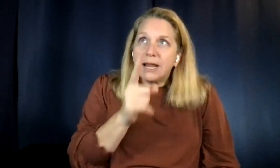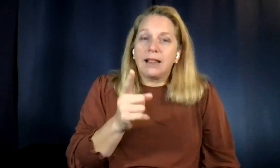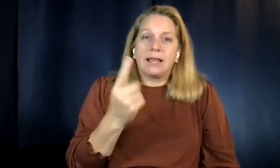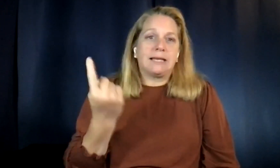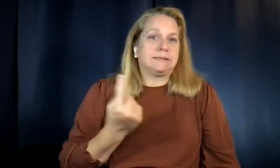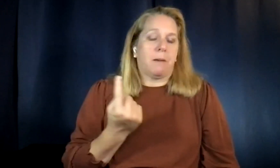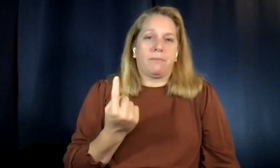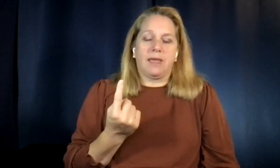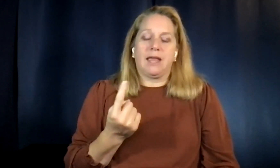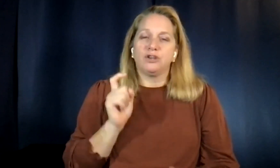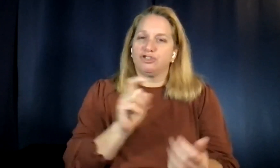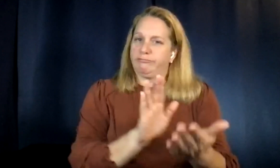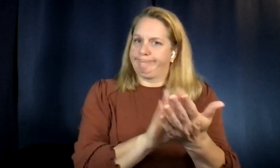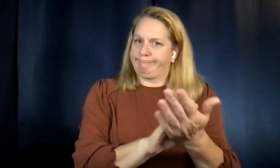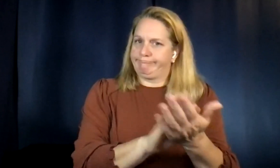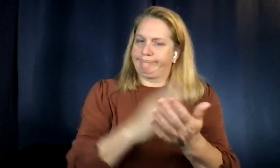that is to be applauded.